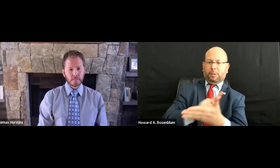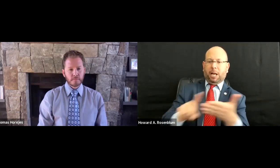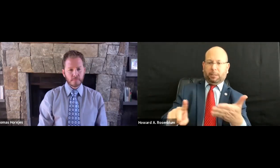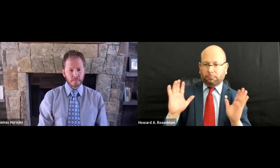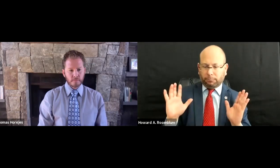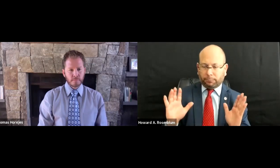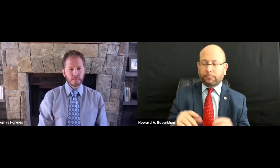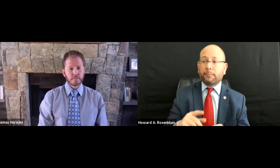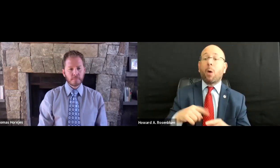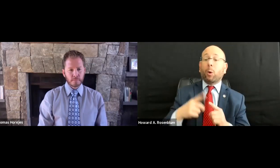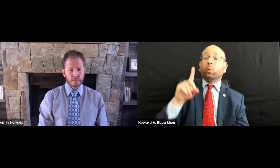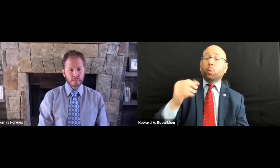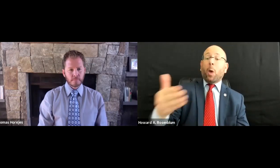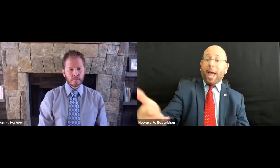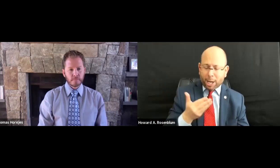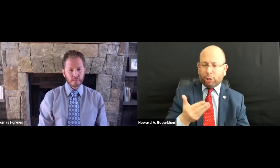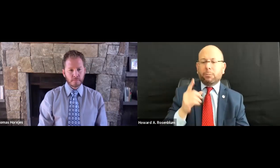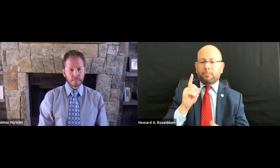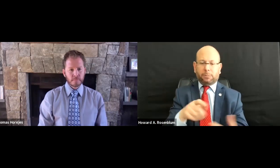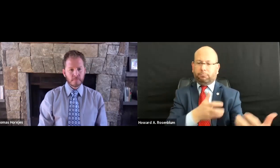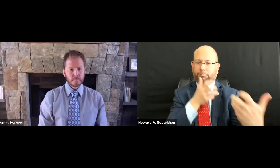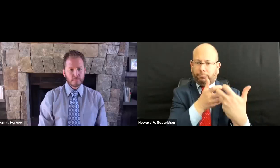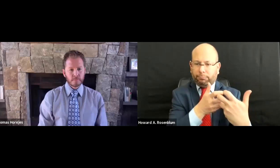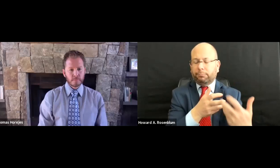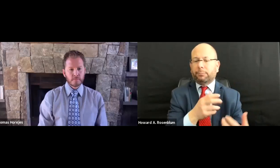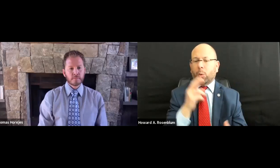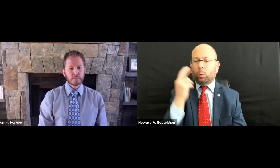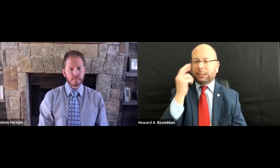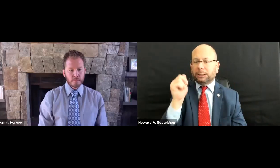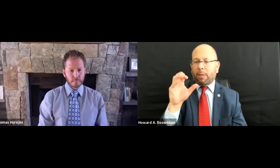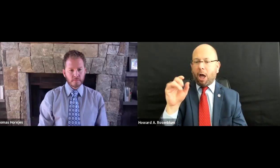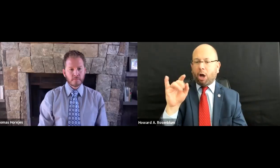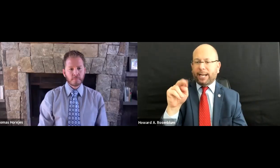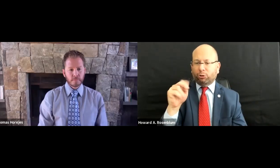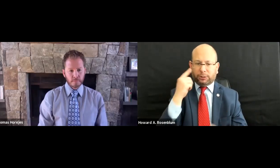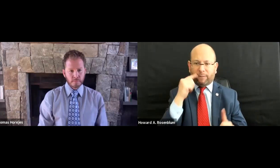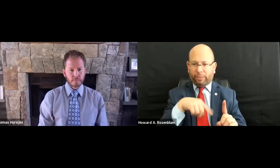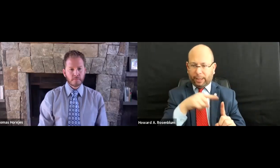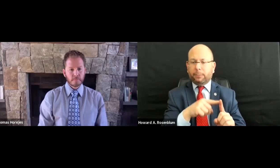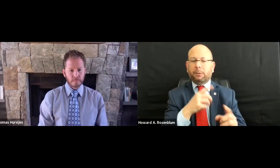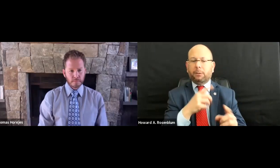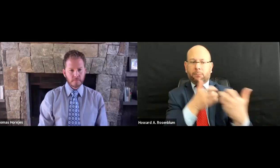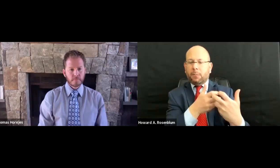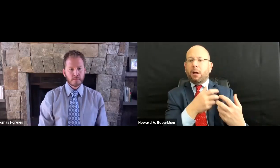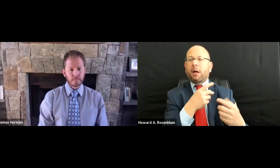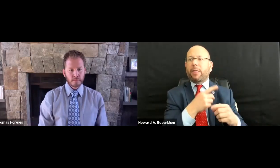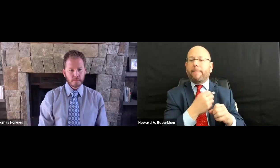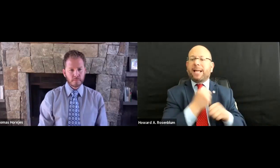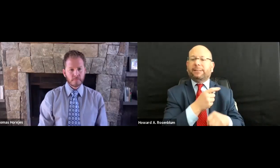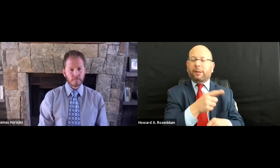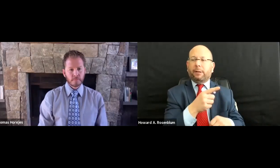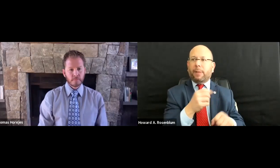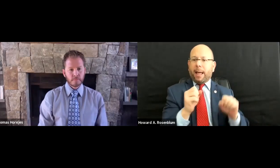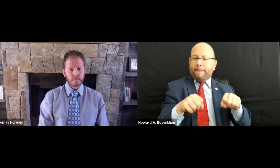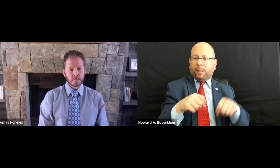is that when you hire someone with a disability, you can't discriminate against them and they must be accommodated. They must have